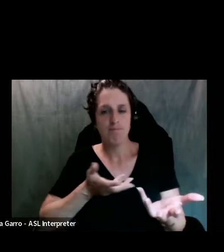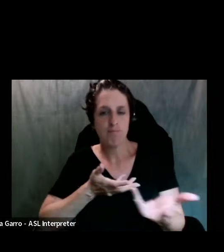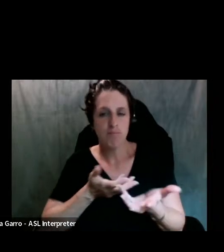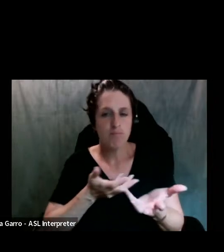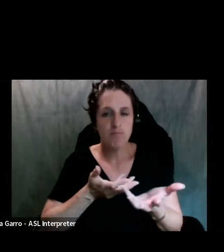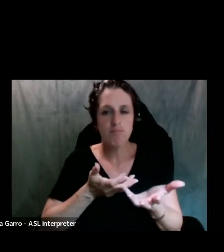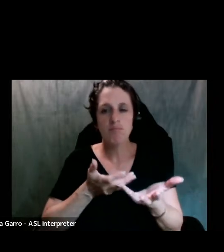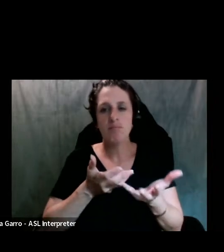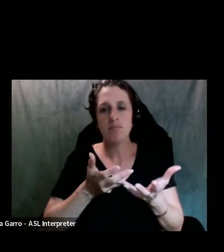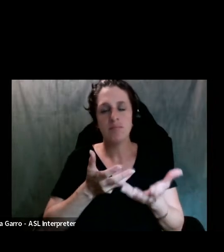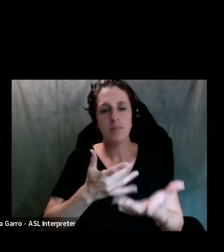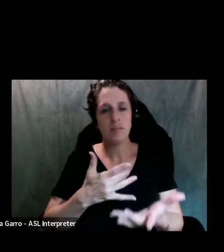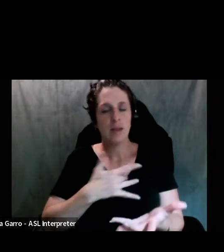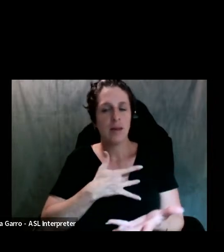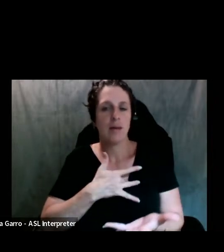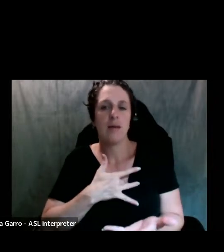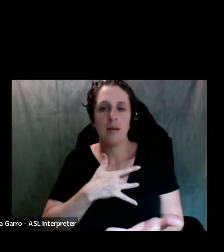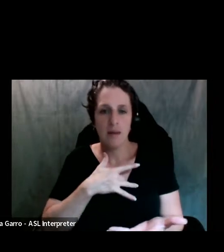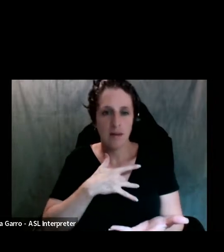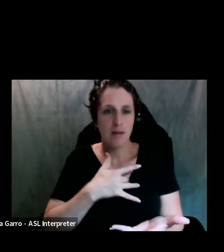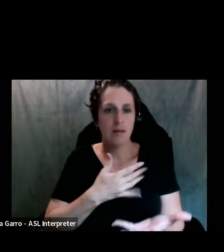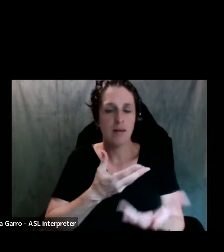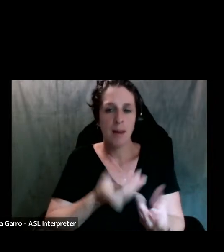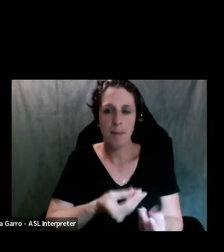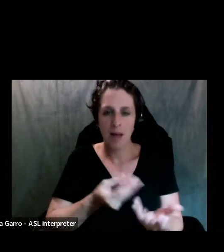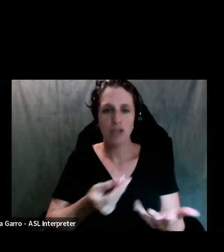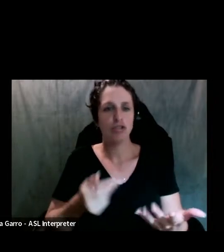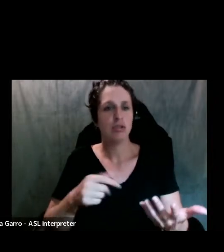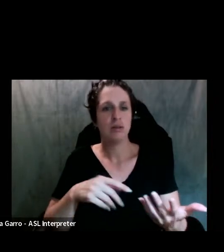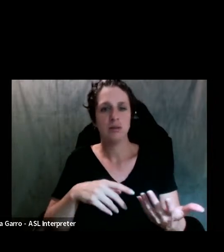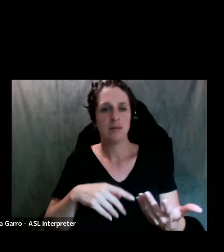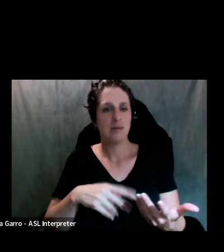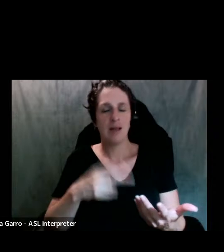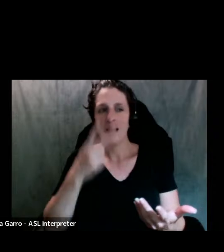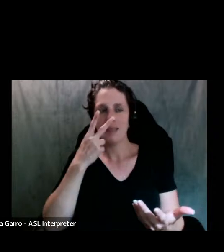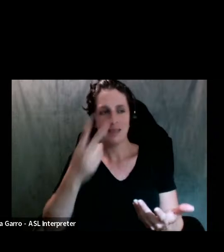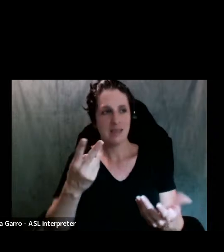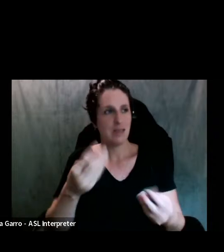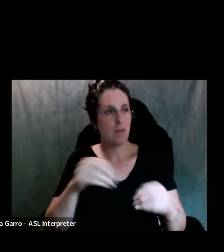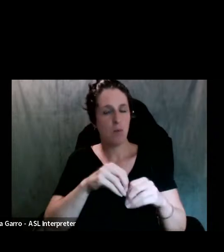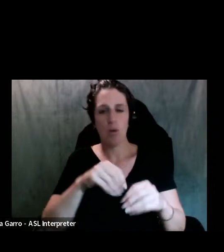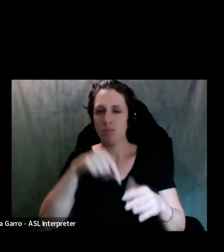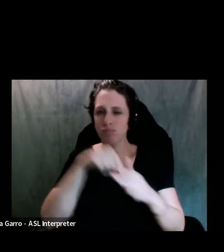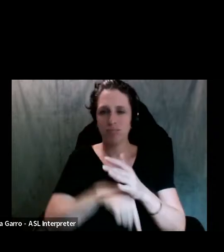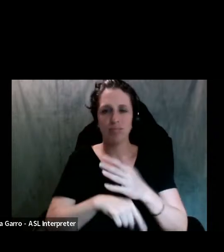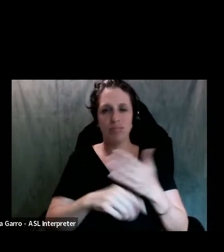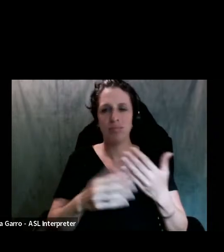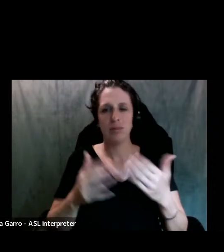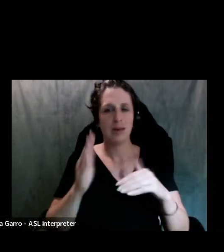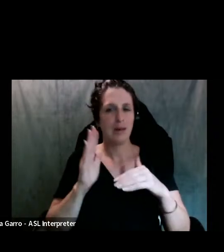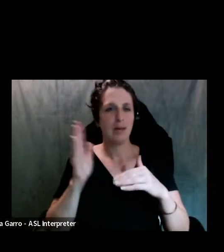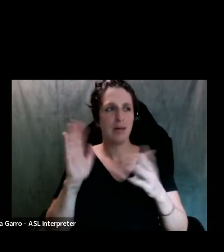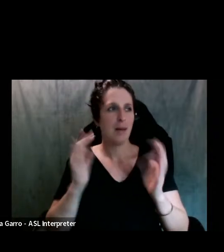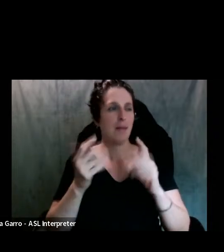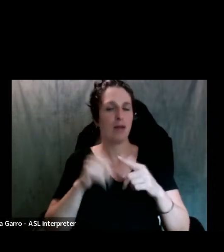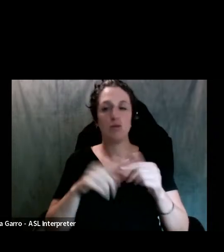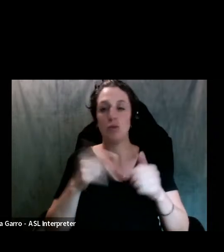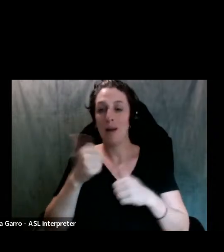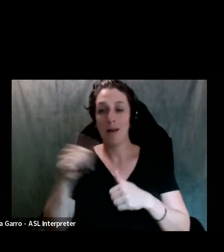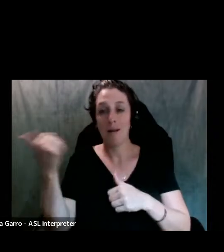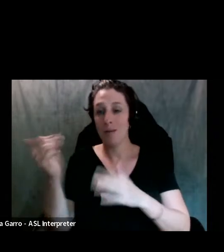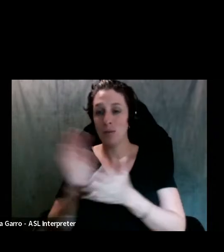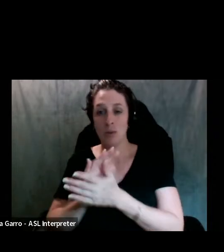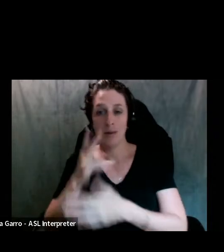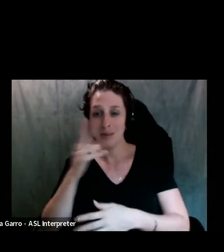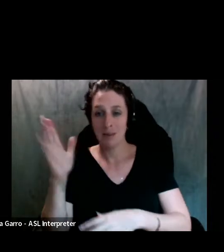compassion that goes beyond anything I've ever seen in a school before. It's really, really special. And